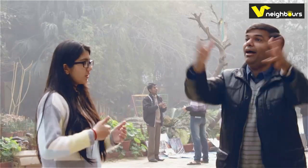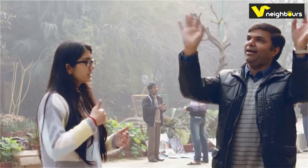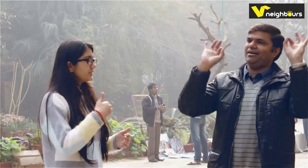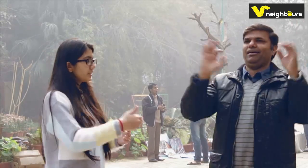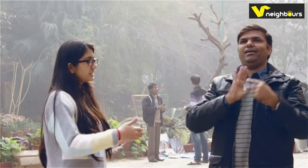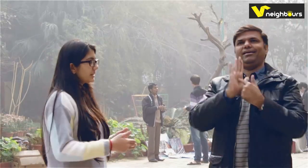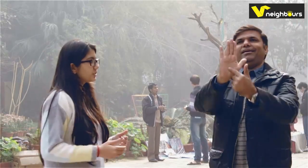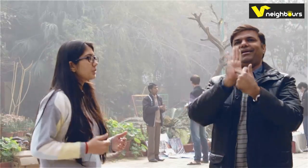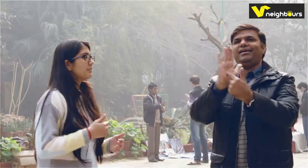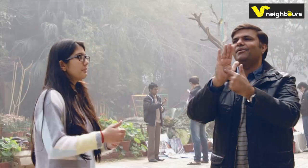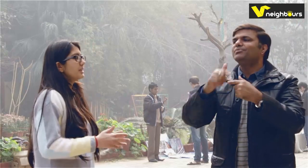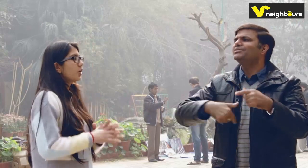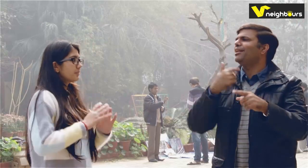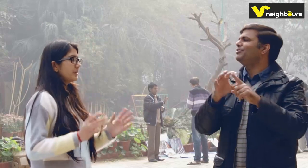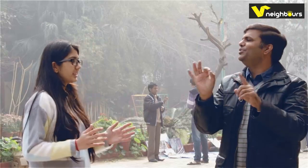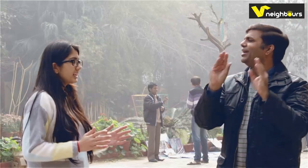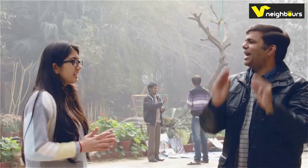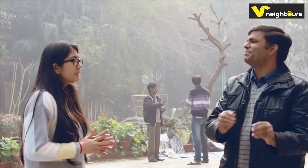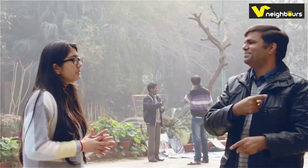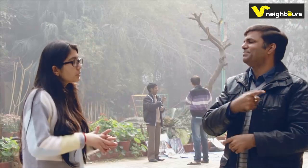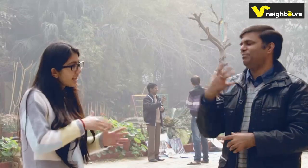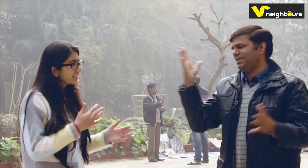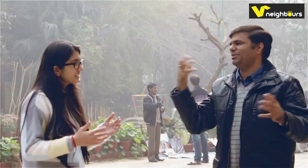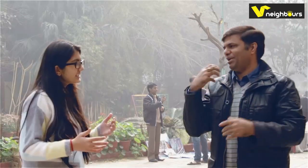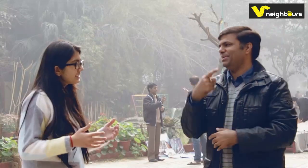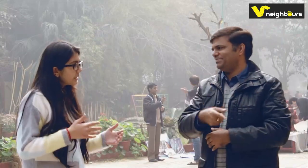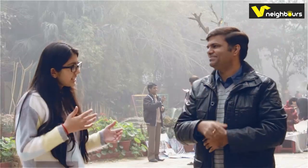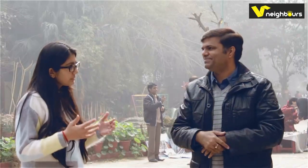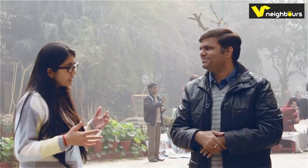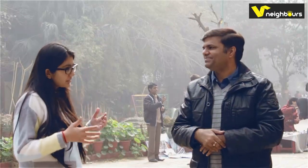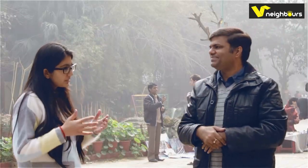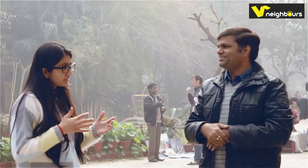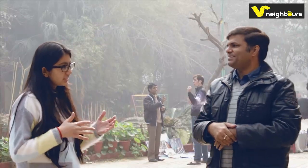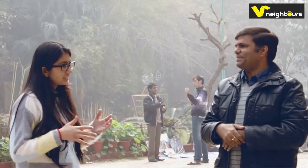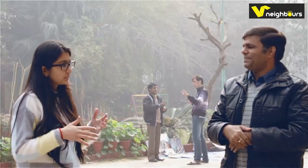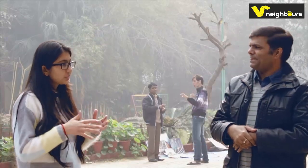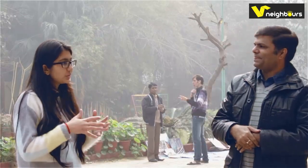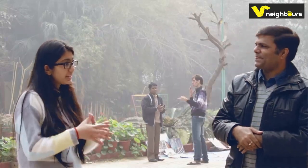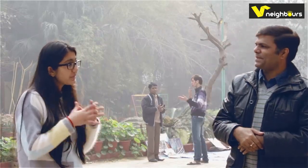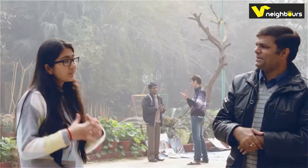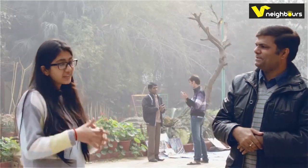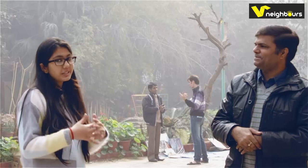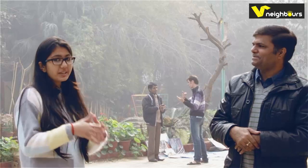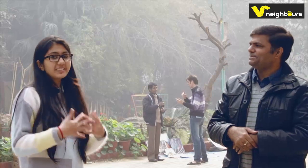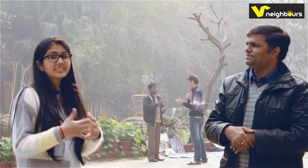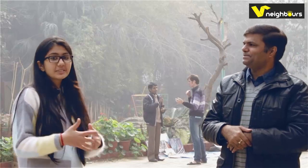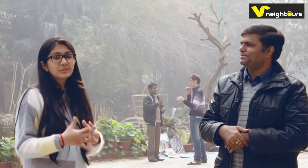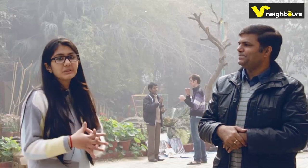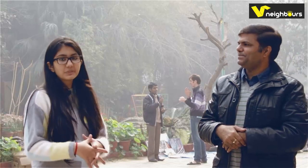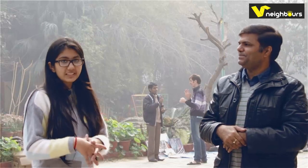on the first page to come up and talk about it. But where are the people who are a minority? Where are the disabled people?